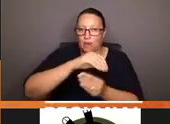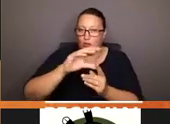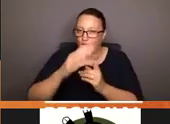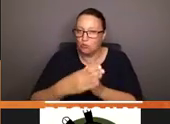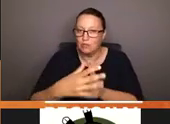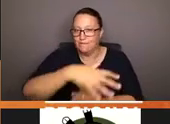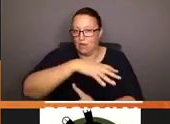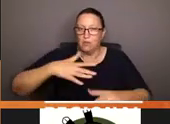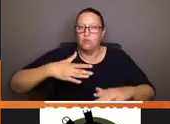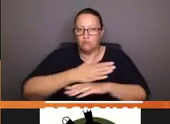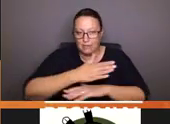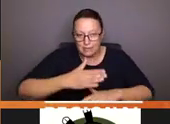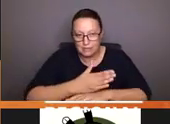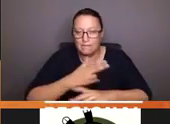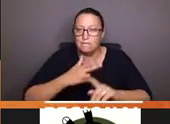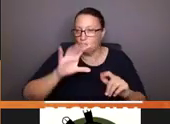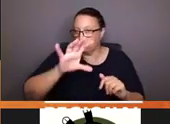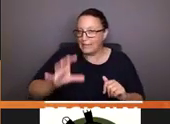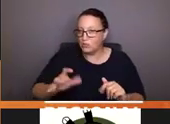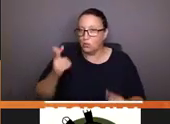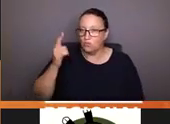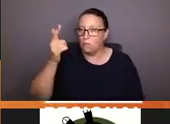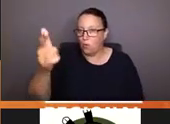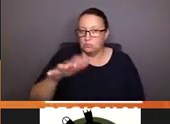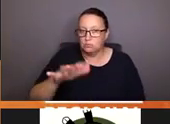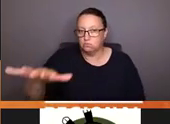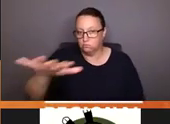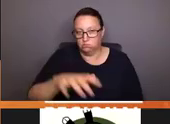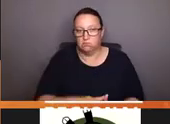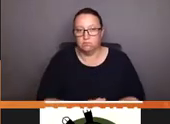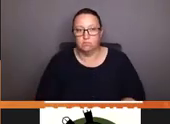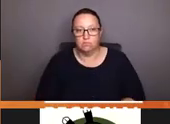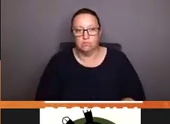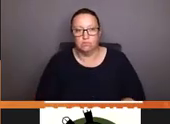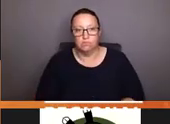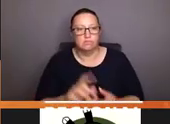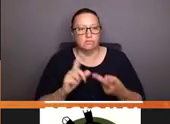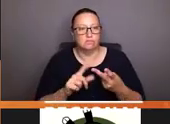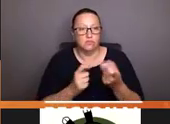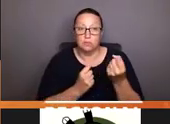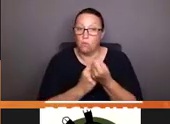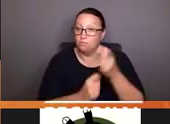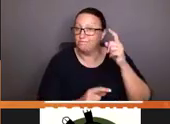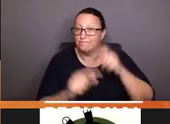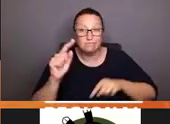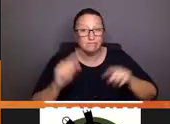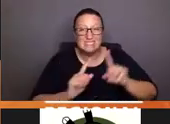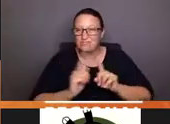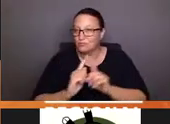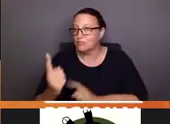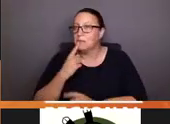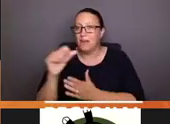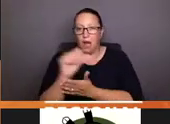artistic practices for regional and remote artists and arts workers, to support a diversity of art forms,